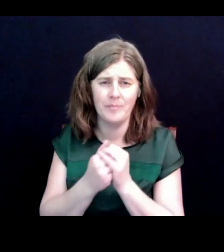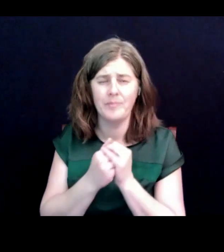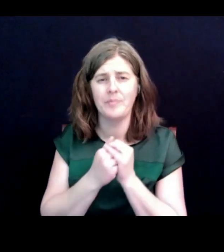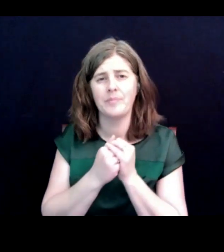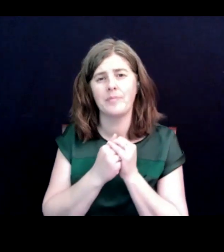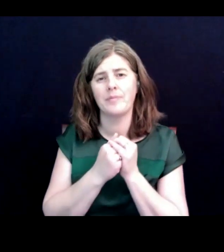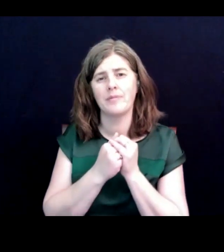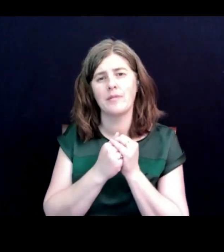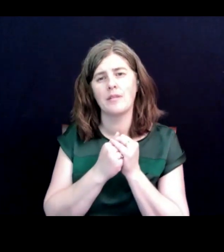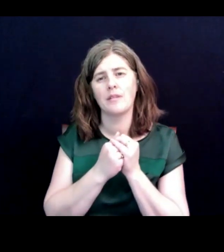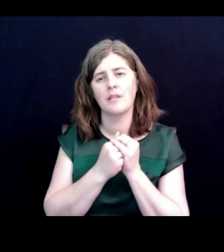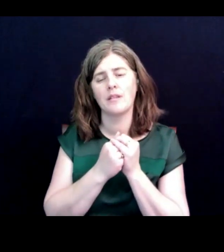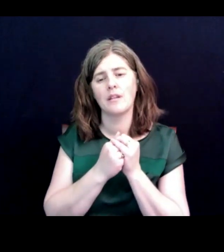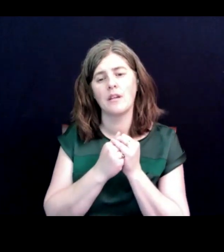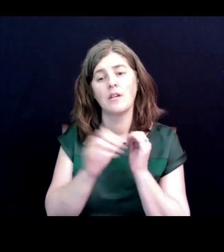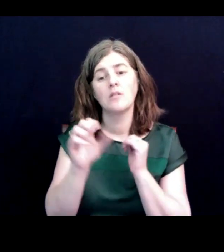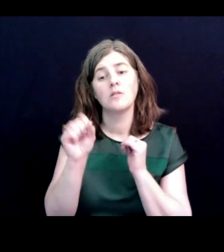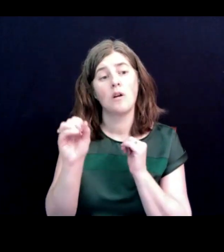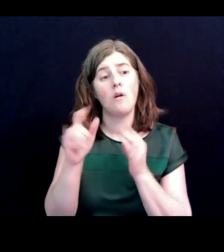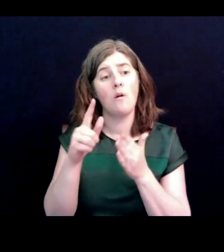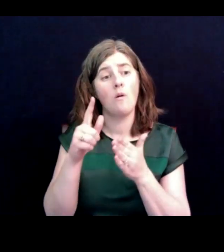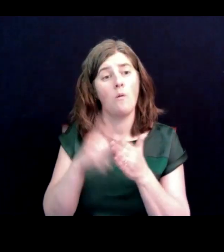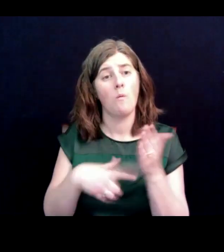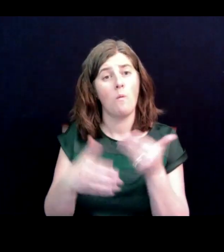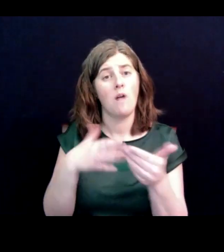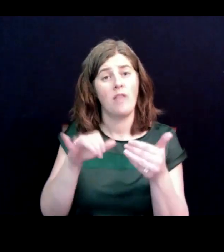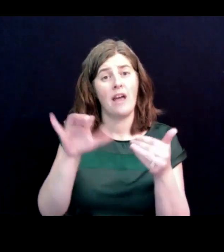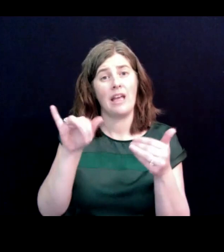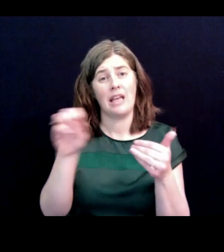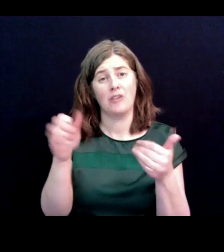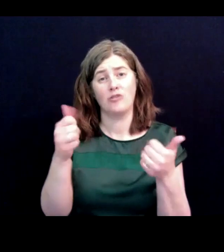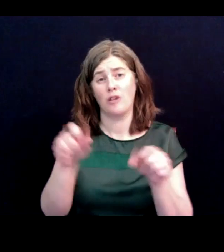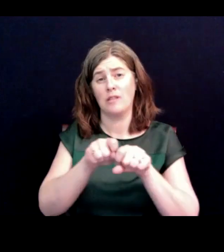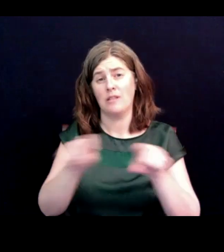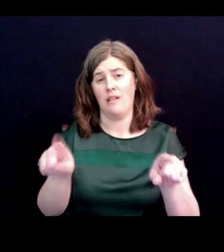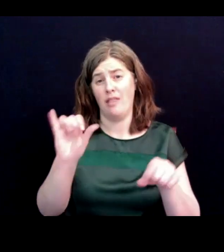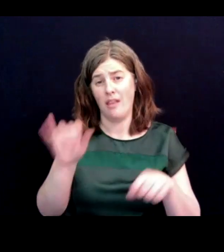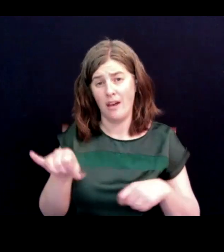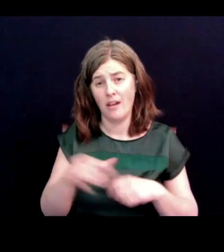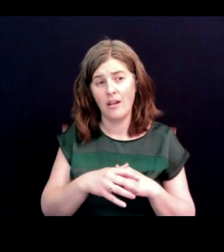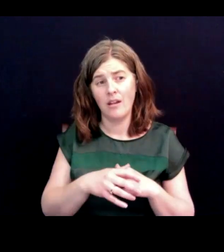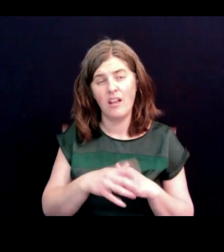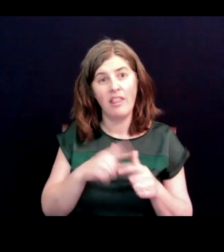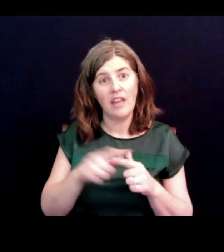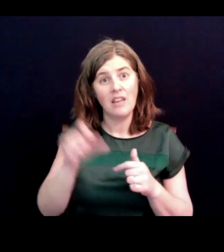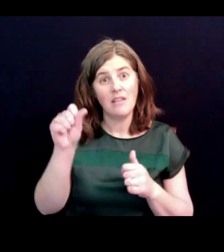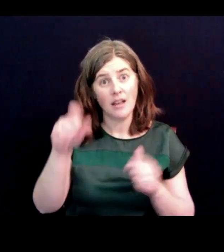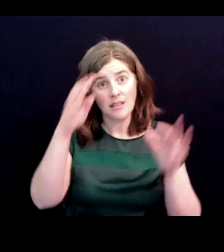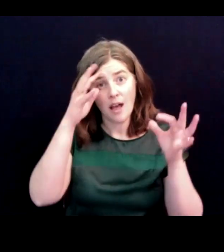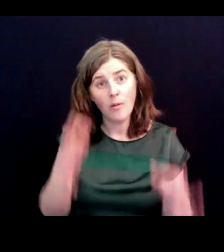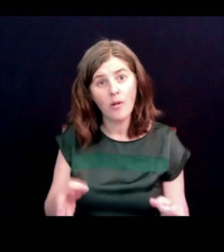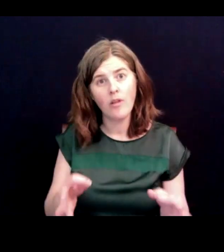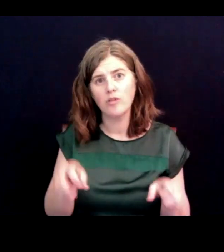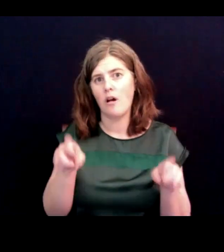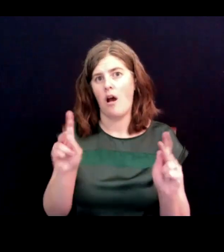a minute. So whatever the case may be, that's why I tried to set it up that way. Then yes, absolutely, there's an